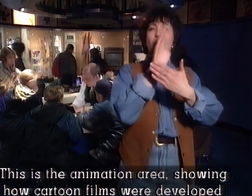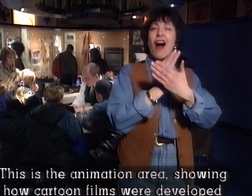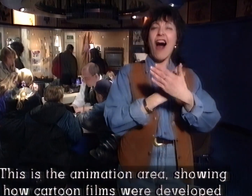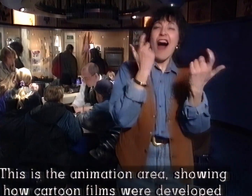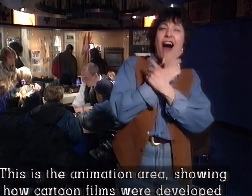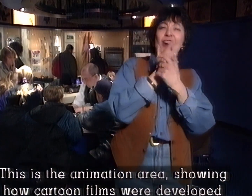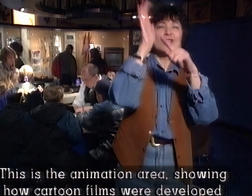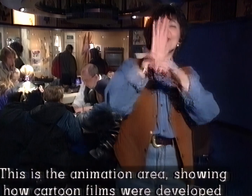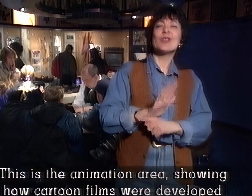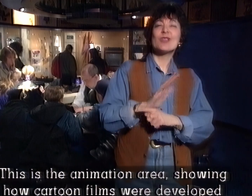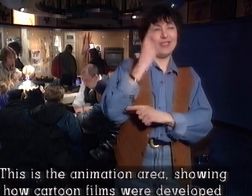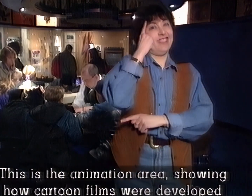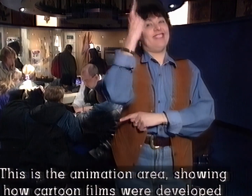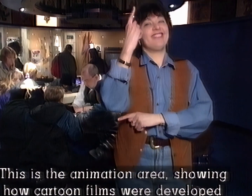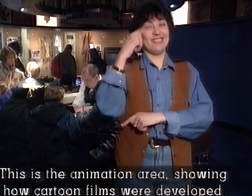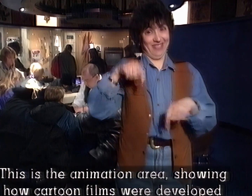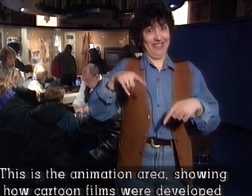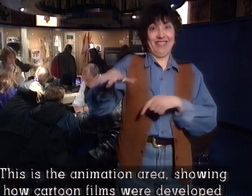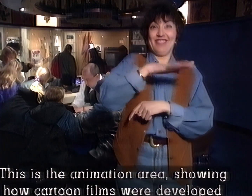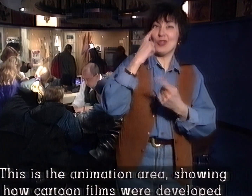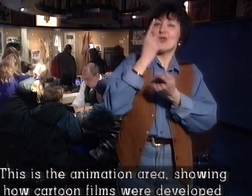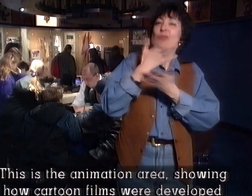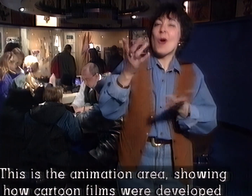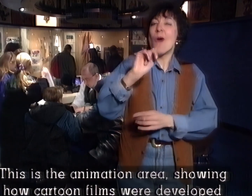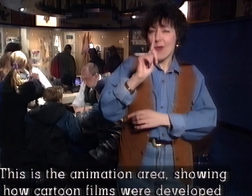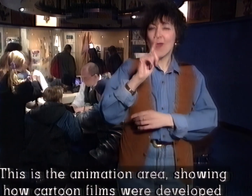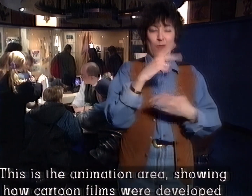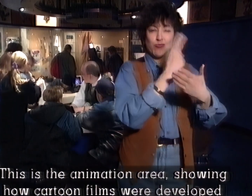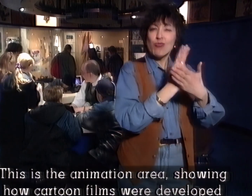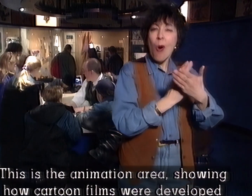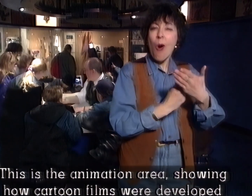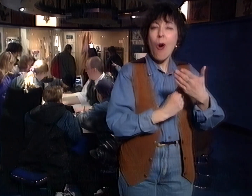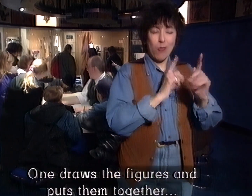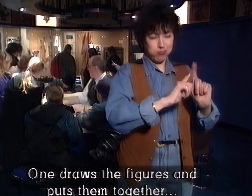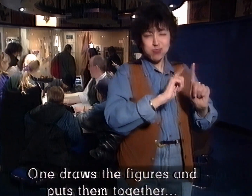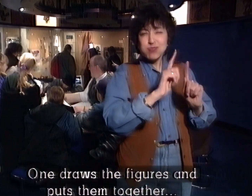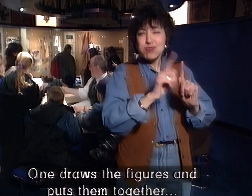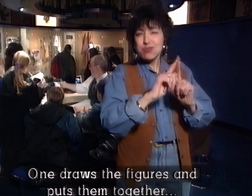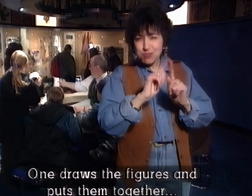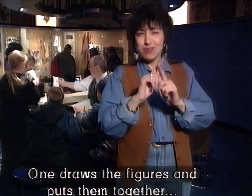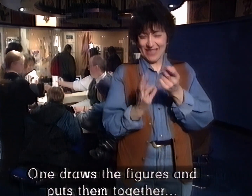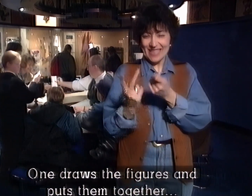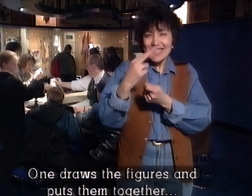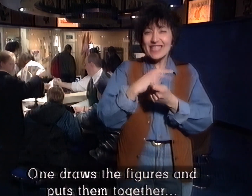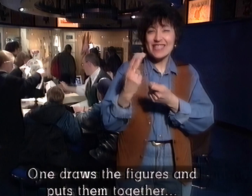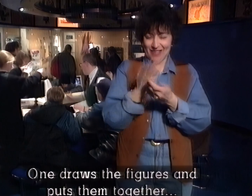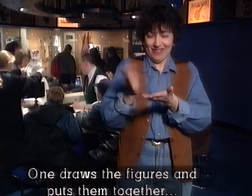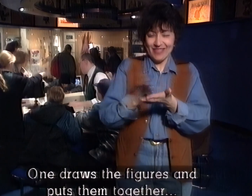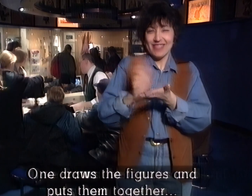This is the animation area showing how cartoon films were first made and developed. One draws the figures, cuts them out and puts them